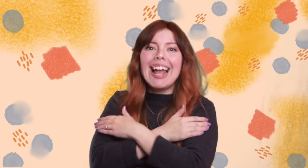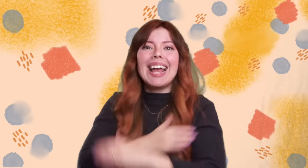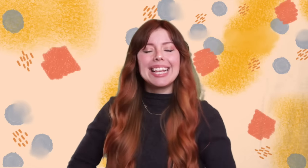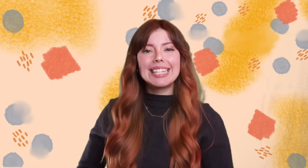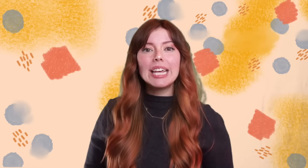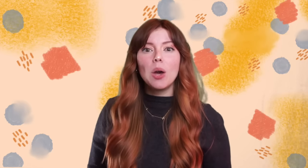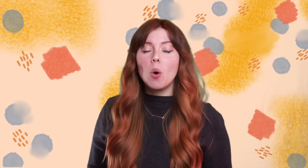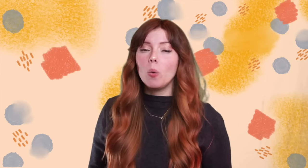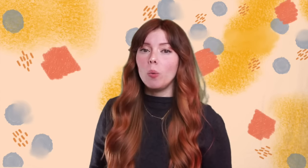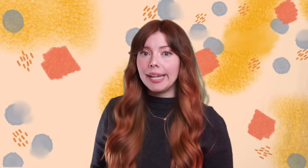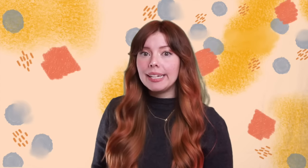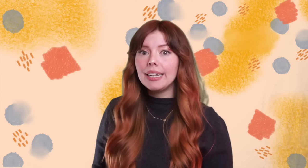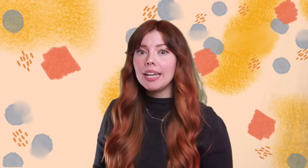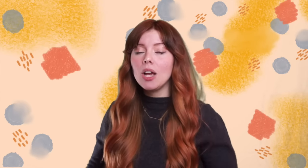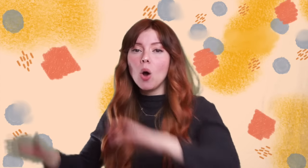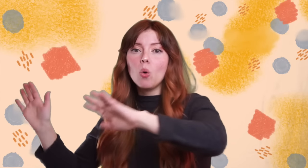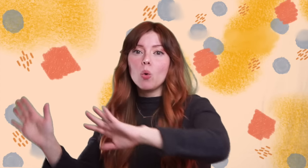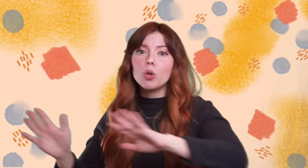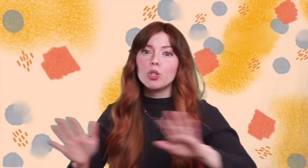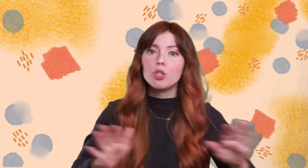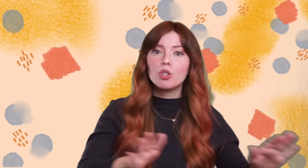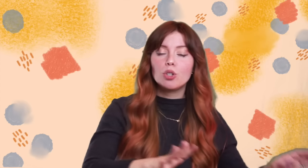Is it windy? Whoosh.